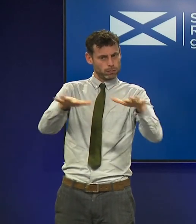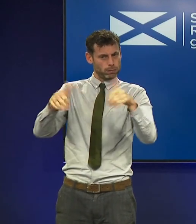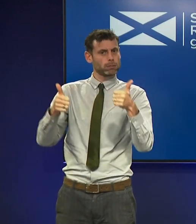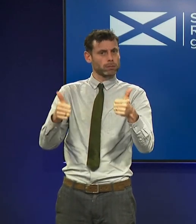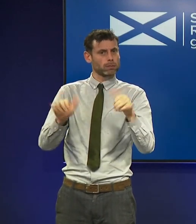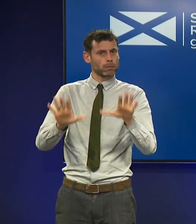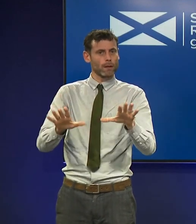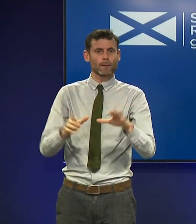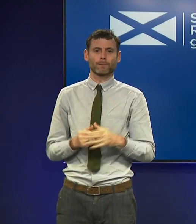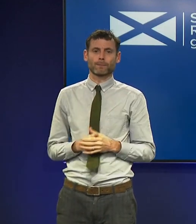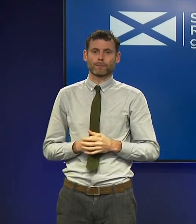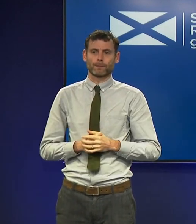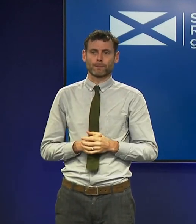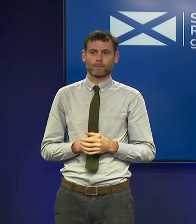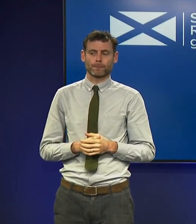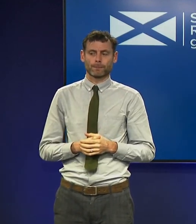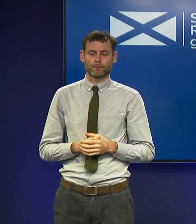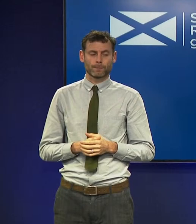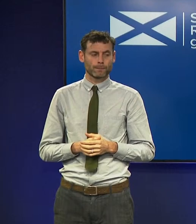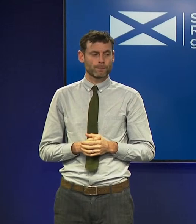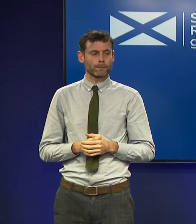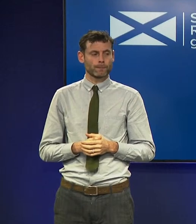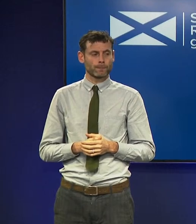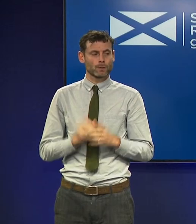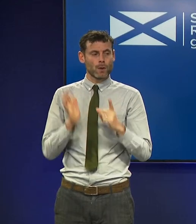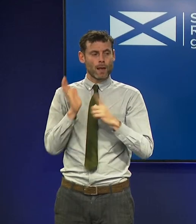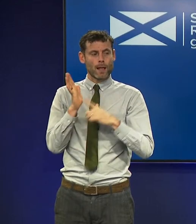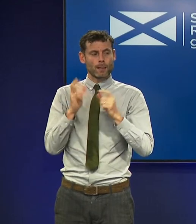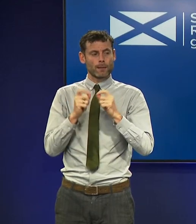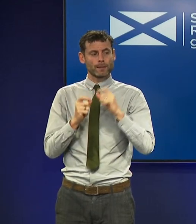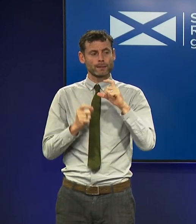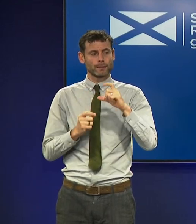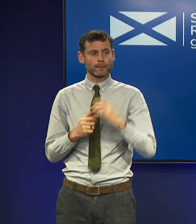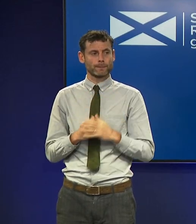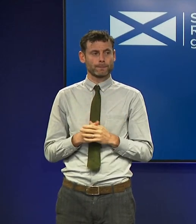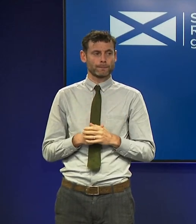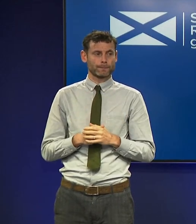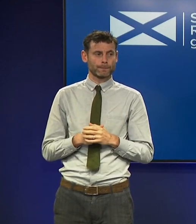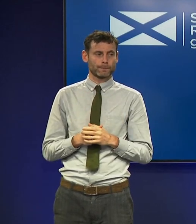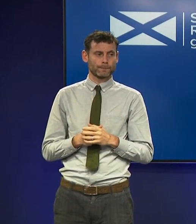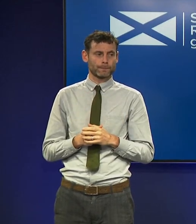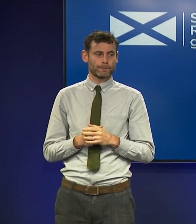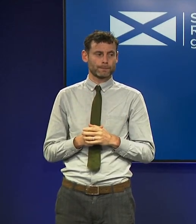protections are not necessary. Gina Davidson from LBC.